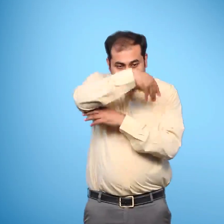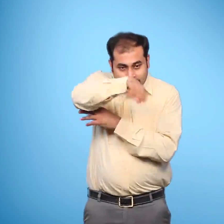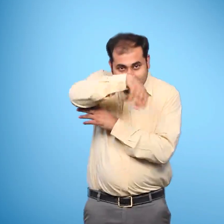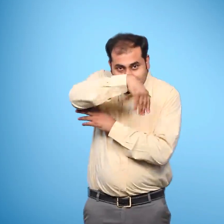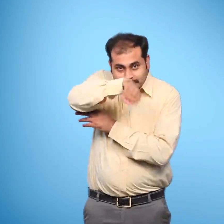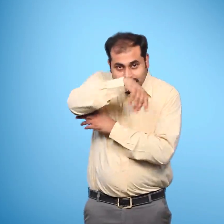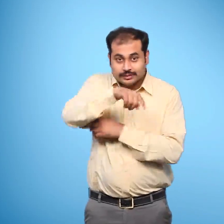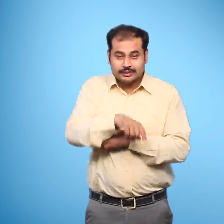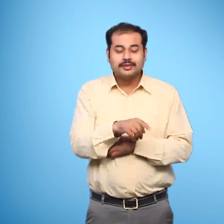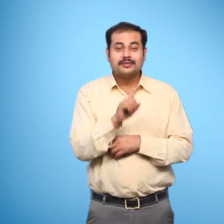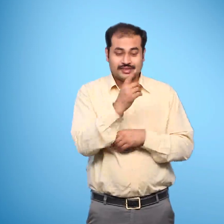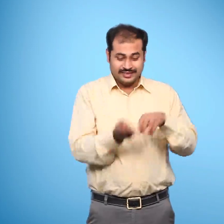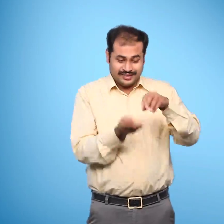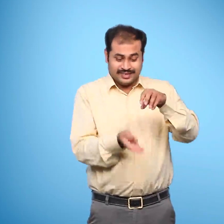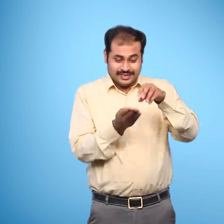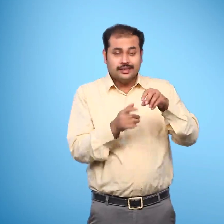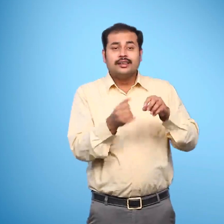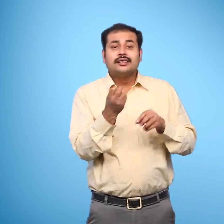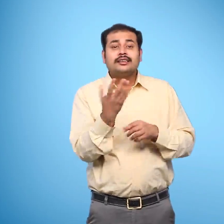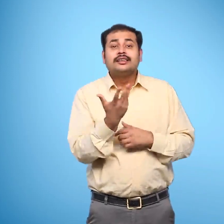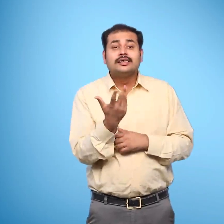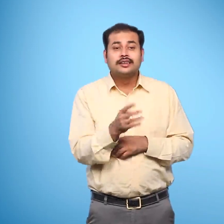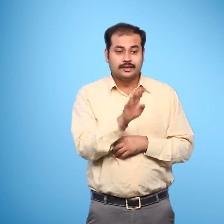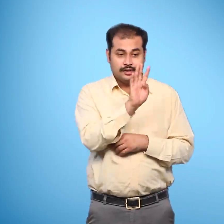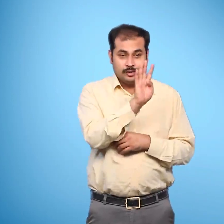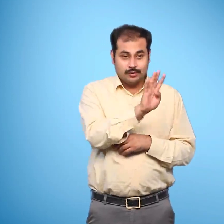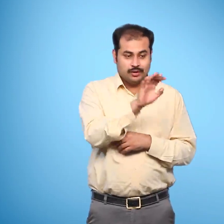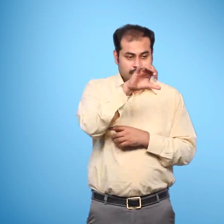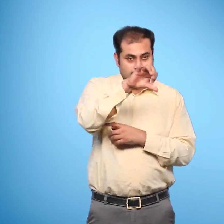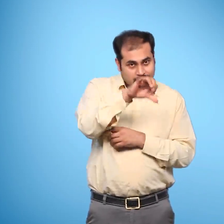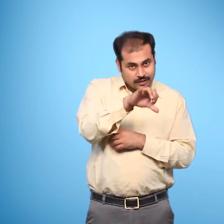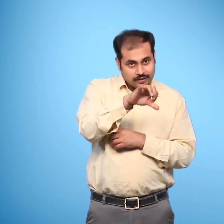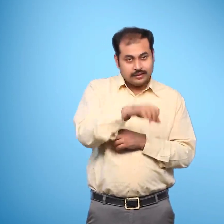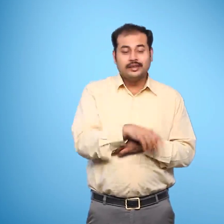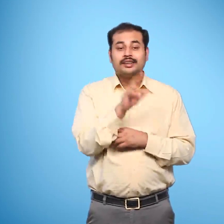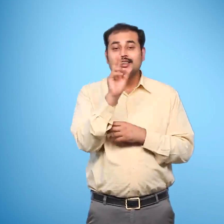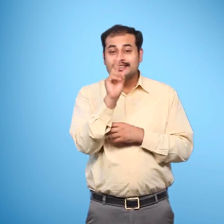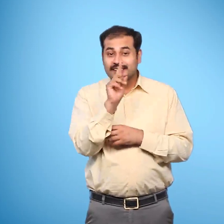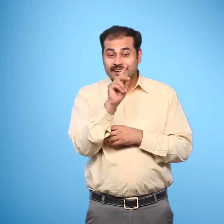Elephant tosses the ball 49 times in first turn and 13 times in second turn.